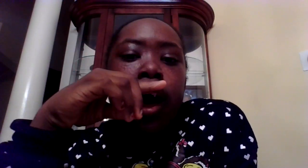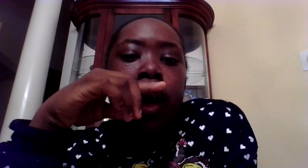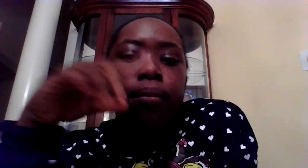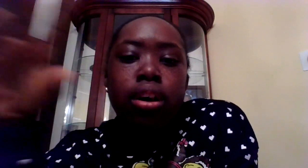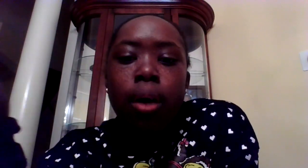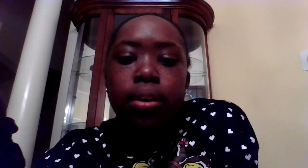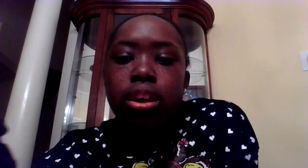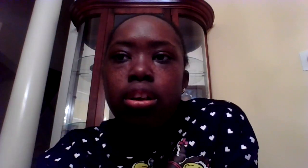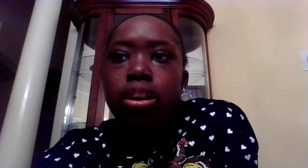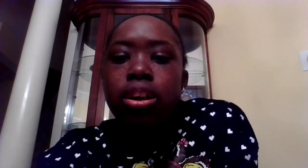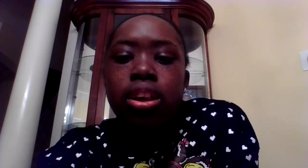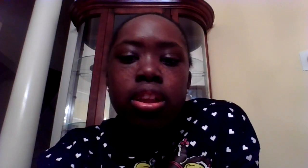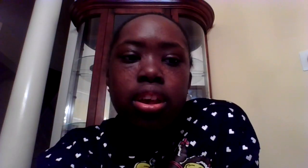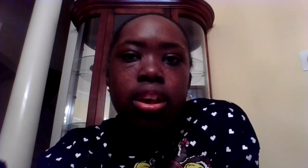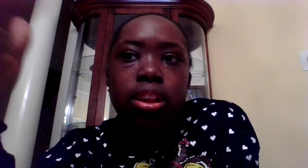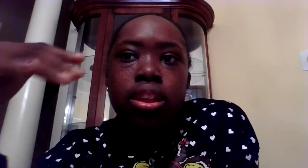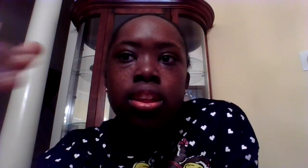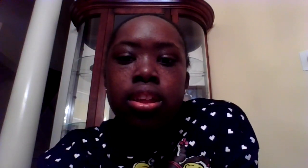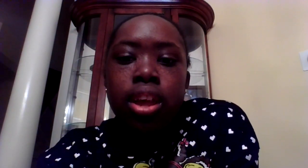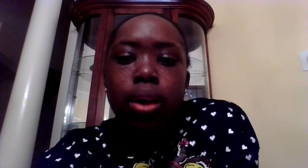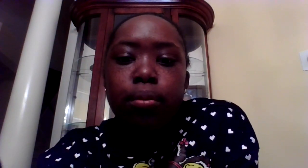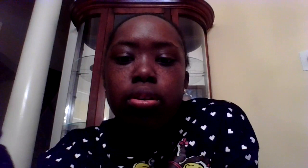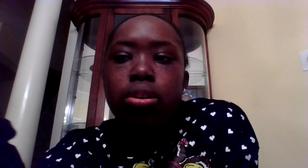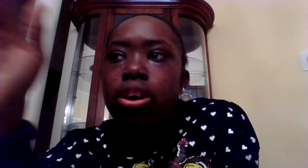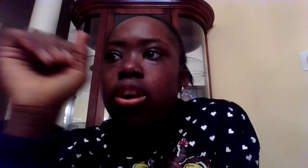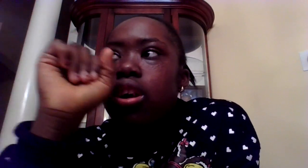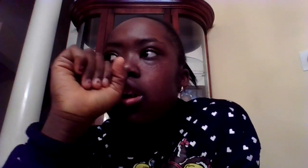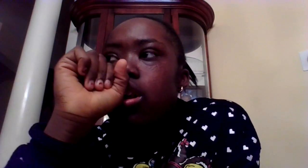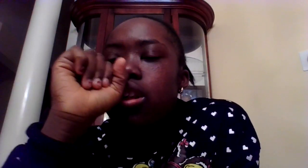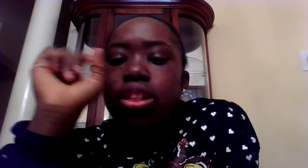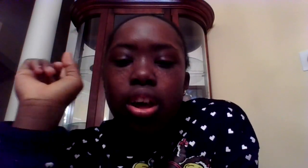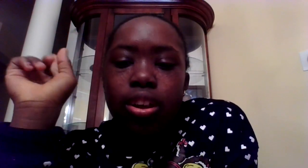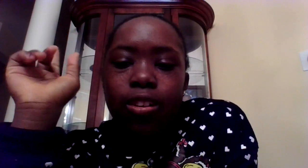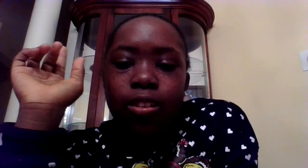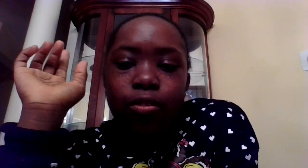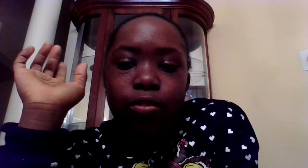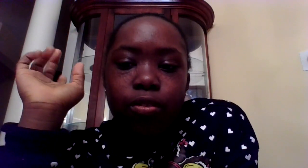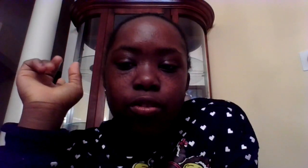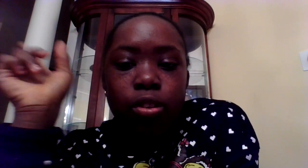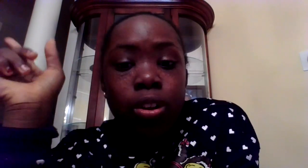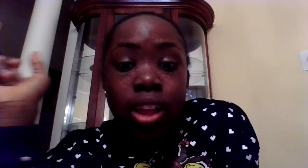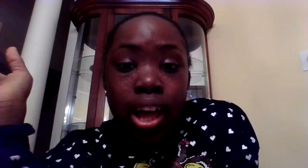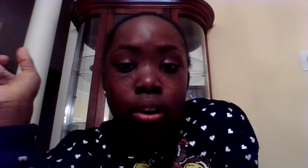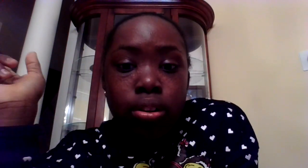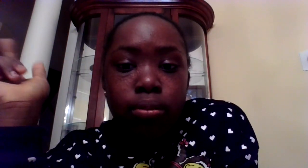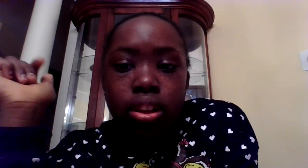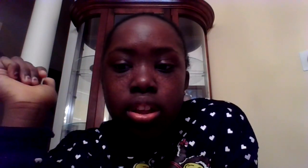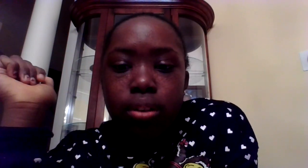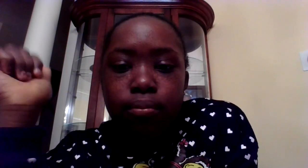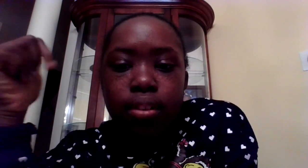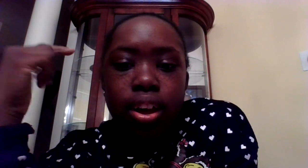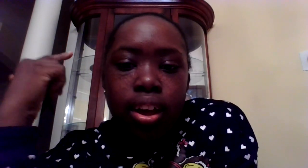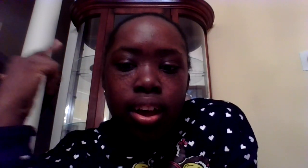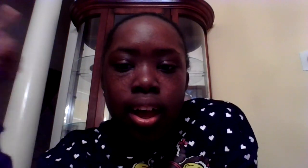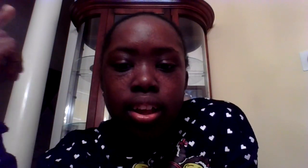I'm up here in the table. So it's so loud because I can